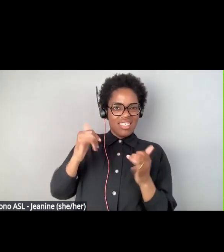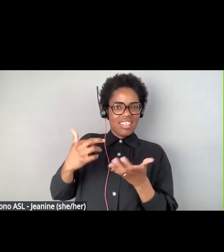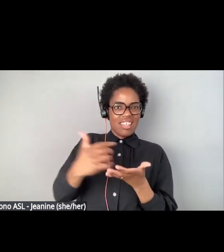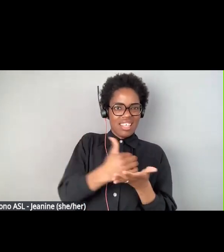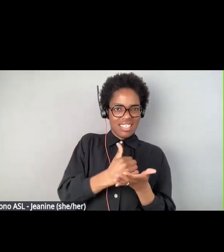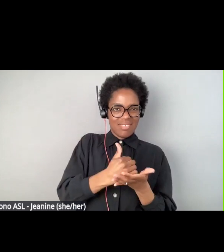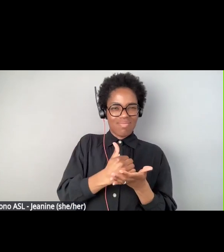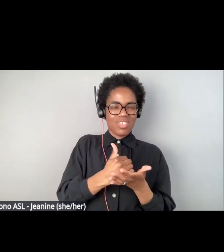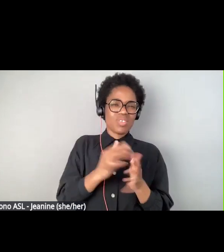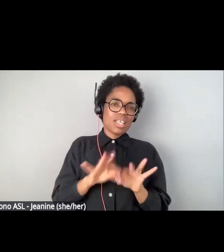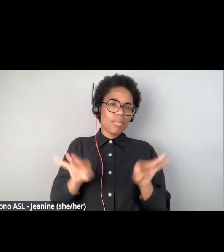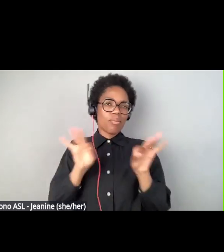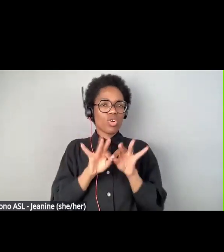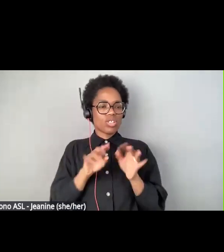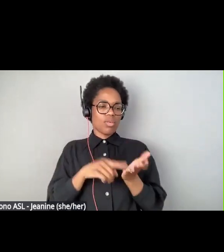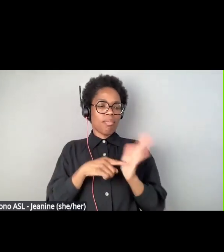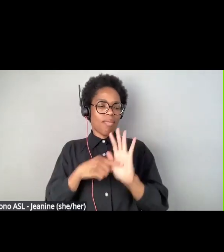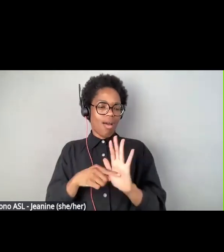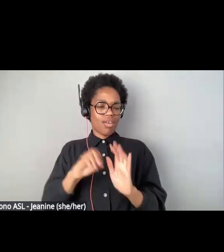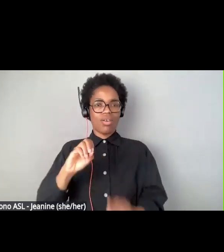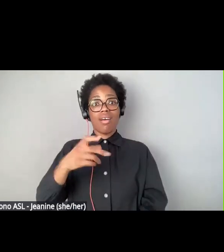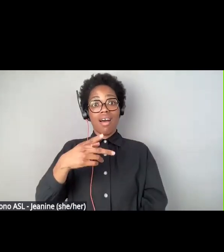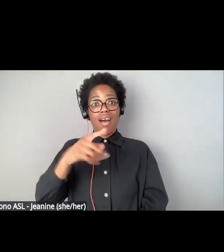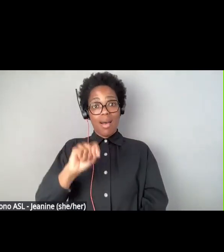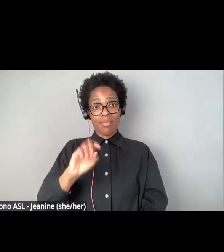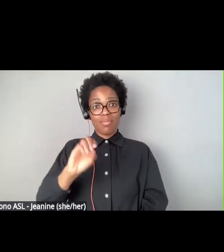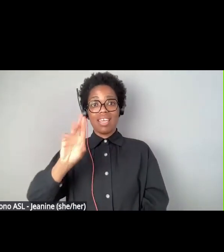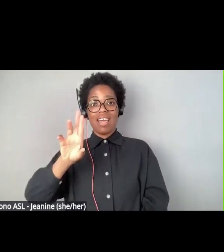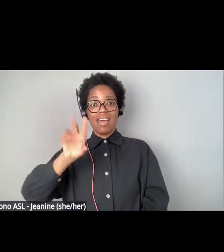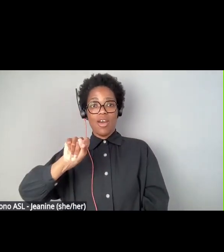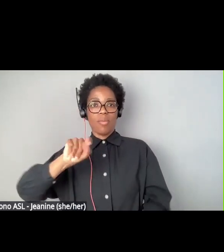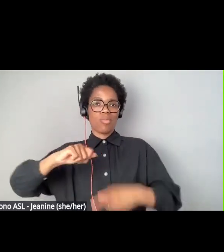it, saying that you want it deleted,